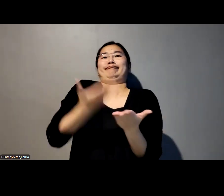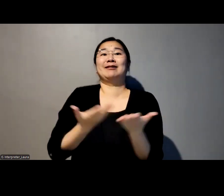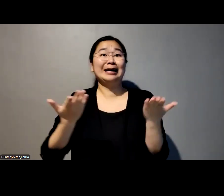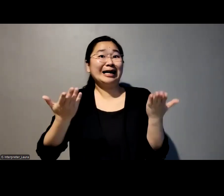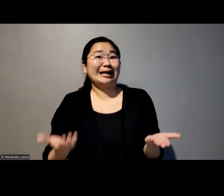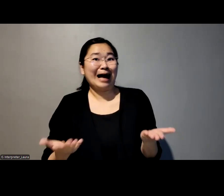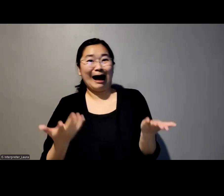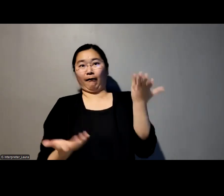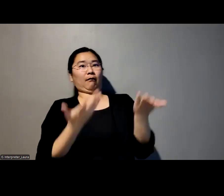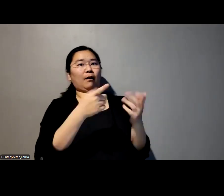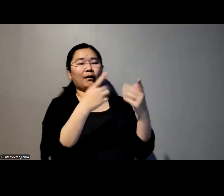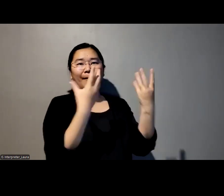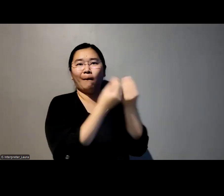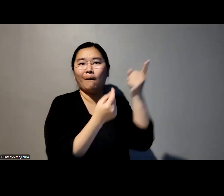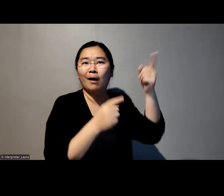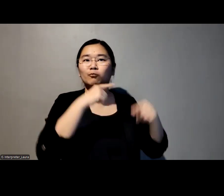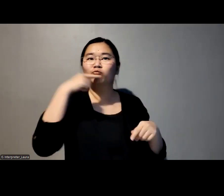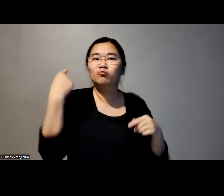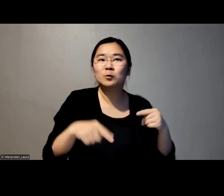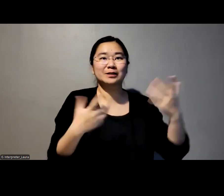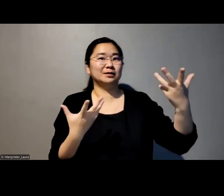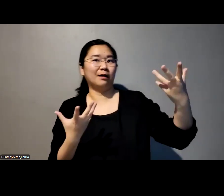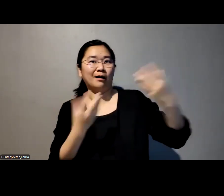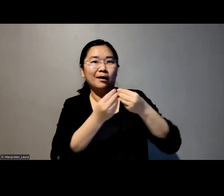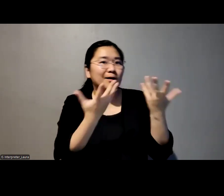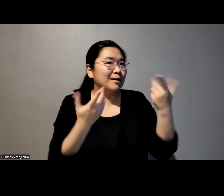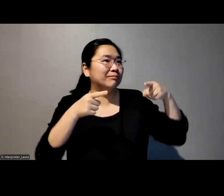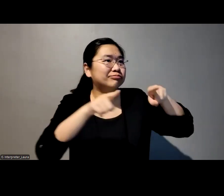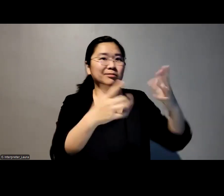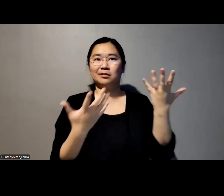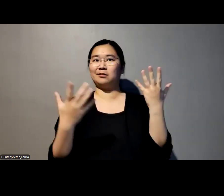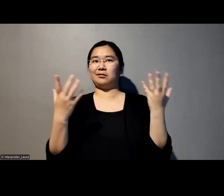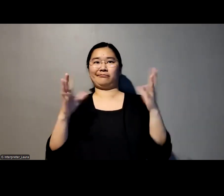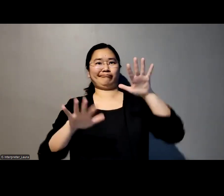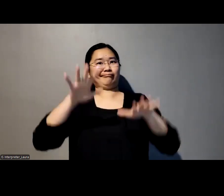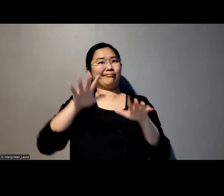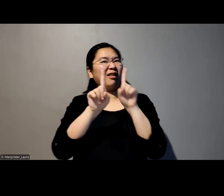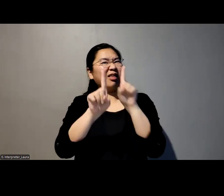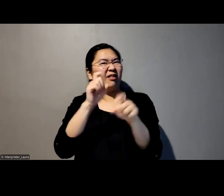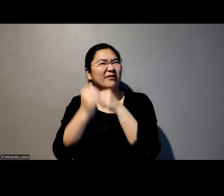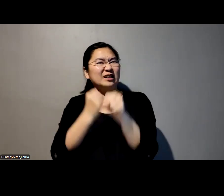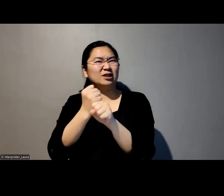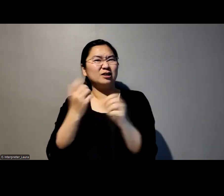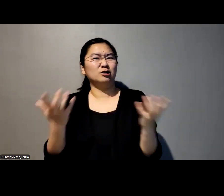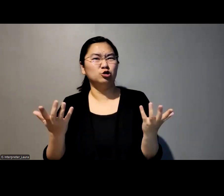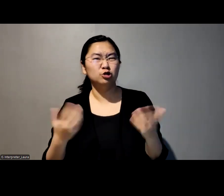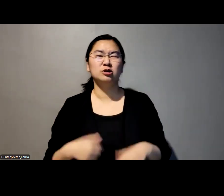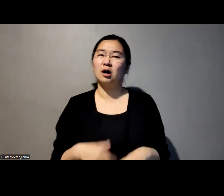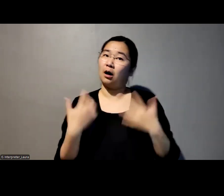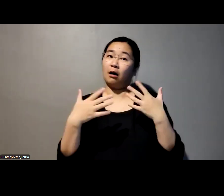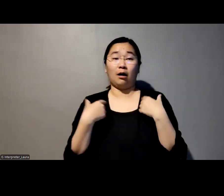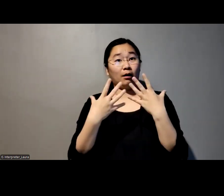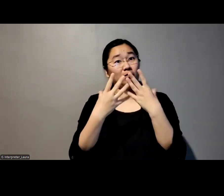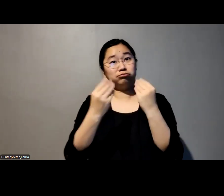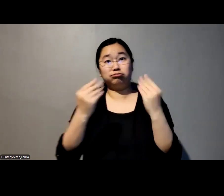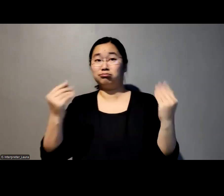but adults are not that well documented. But we do know that children grow up, and in children's institution, we see multiple